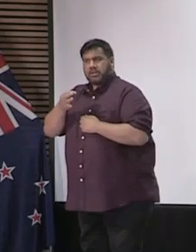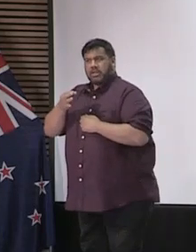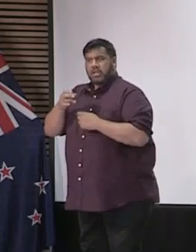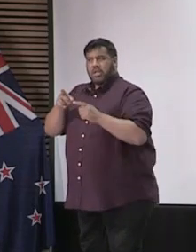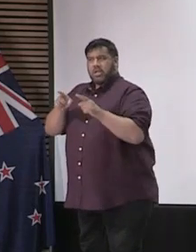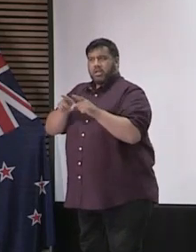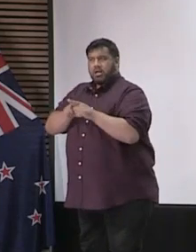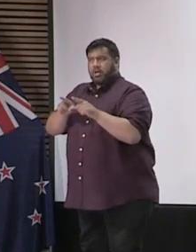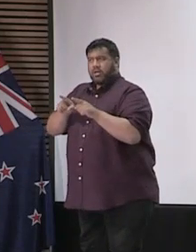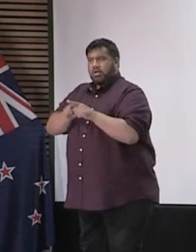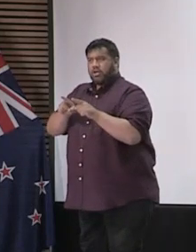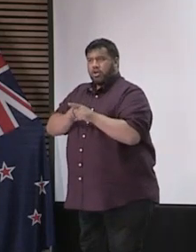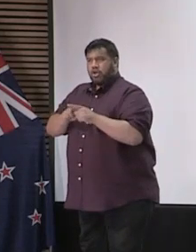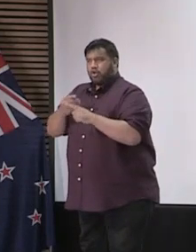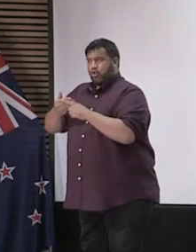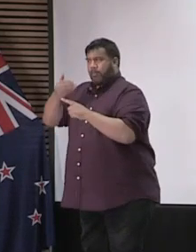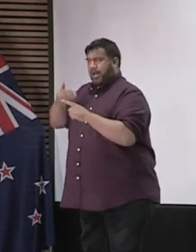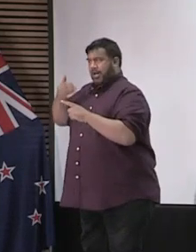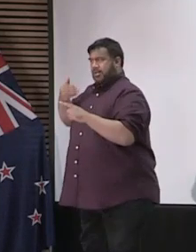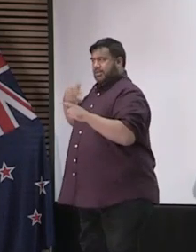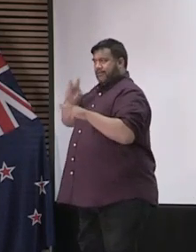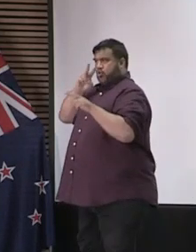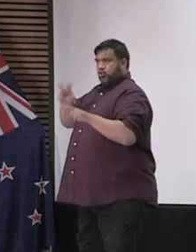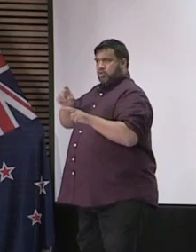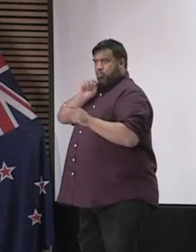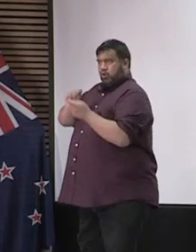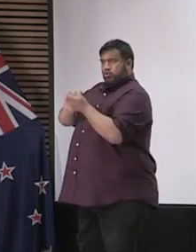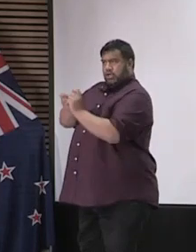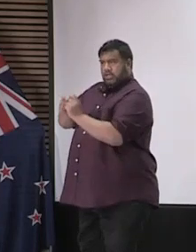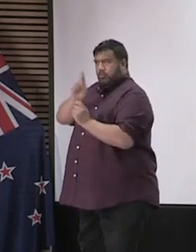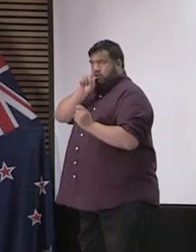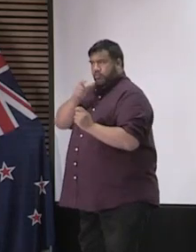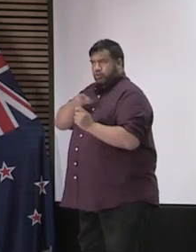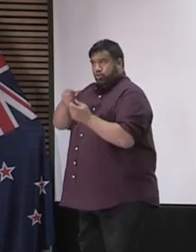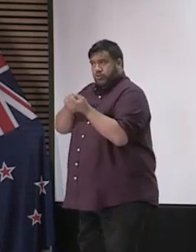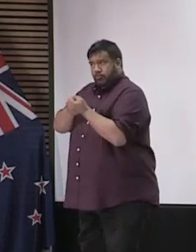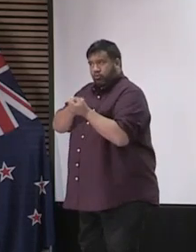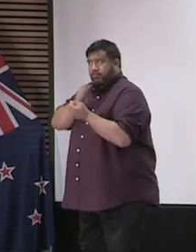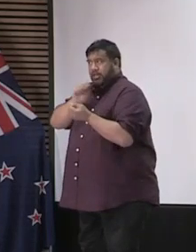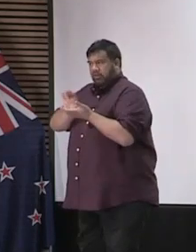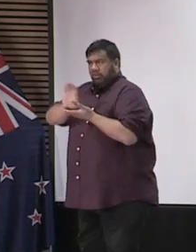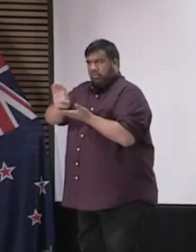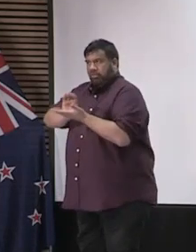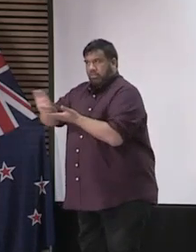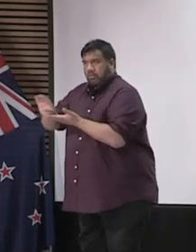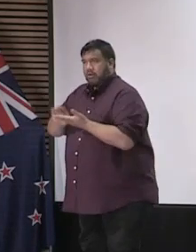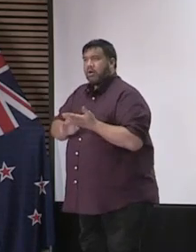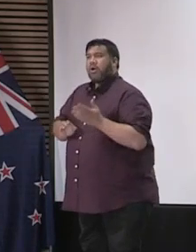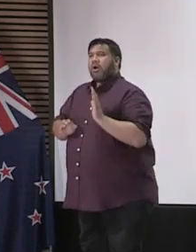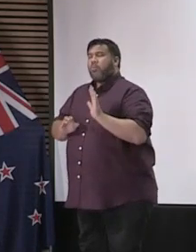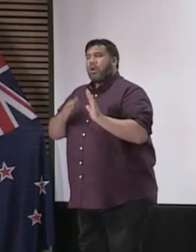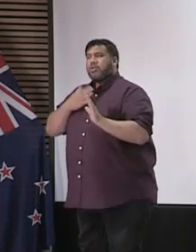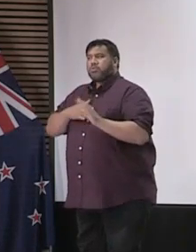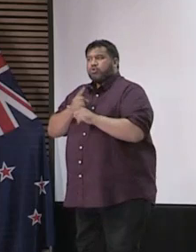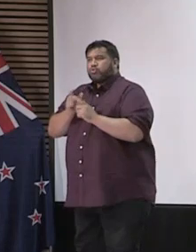positions might now change? Again, I want to act with caution about getting ahead of too much of what we might say in the future. But again, just